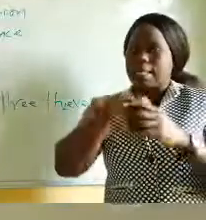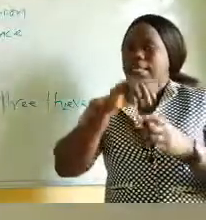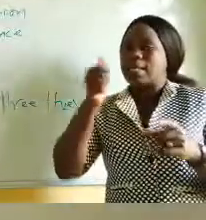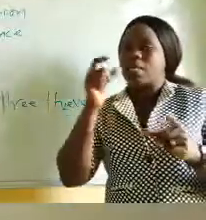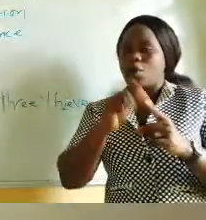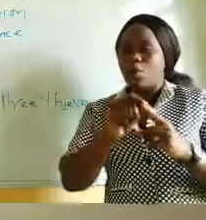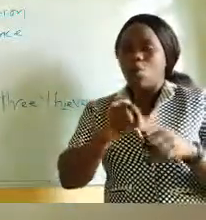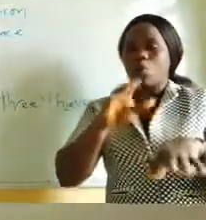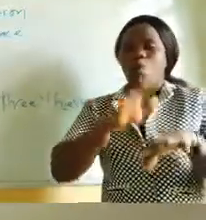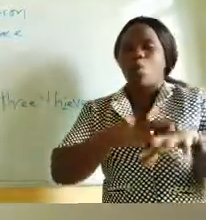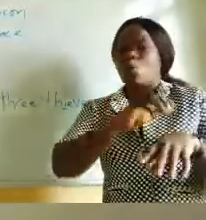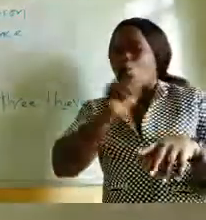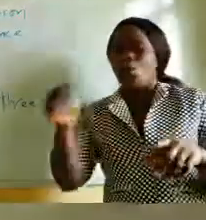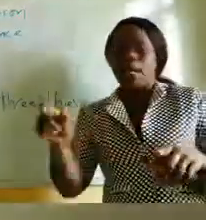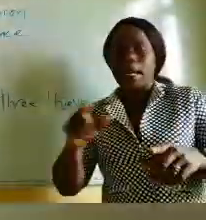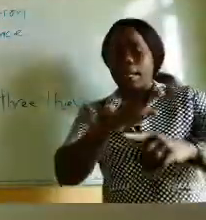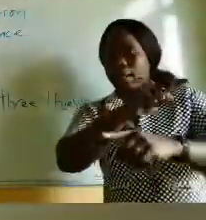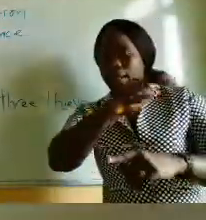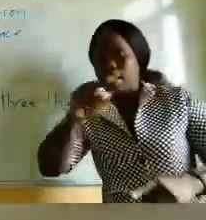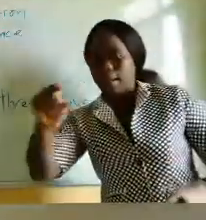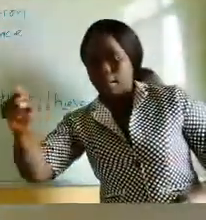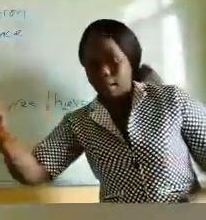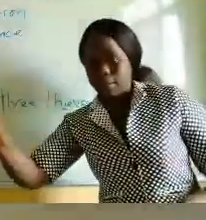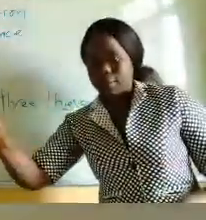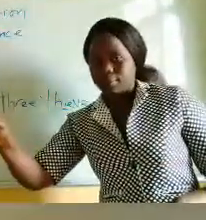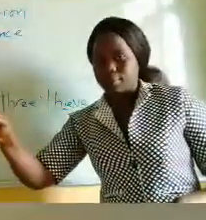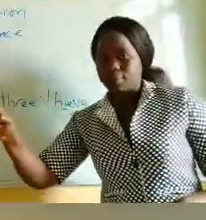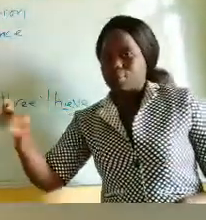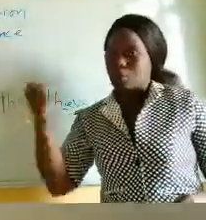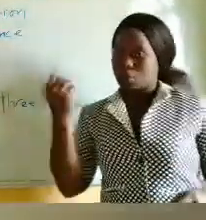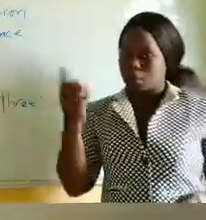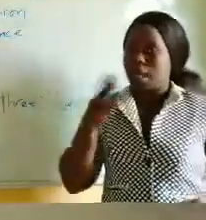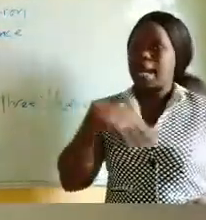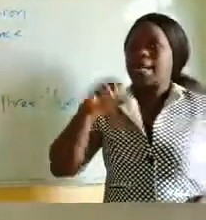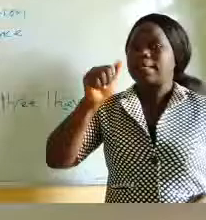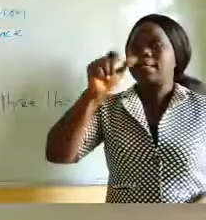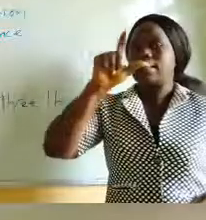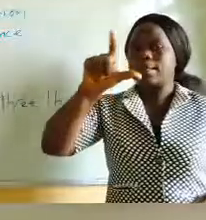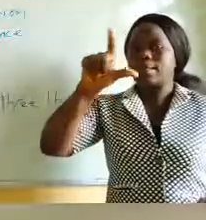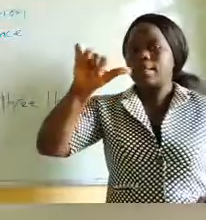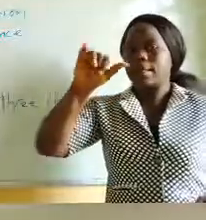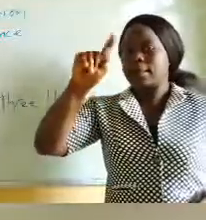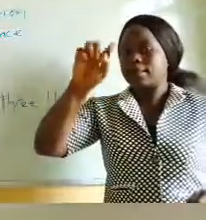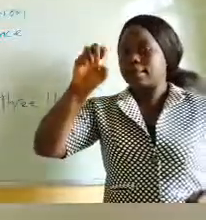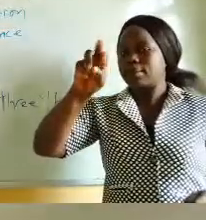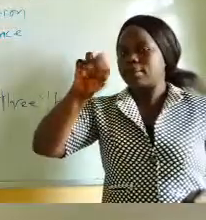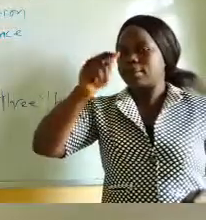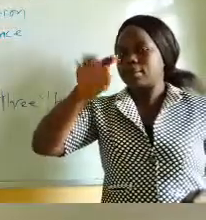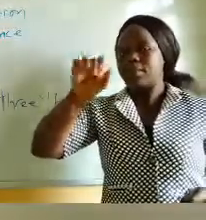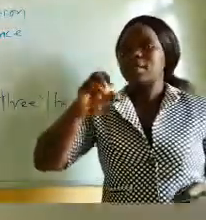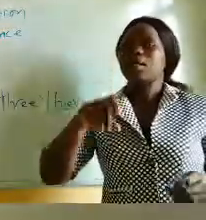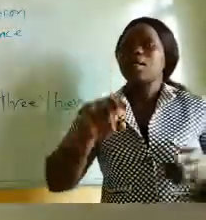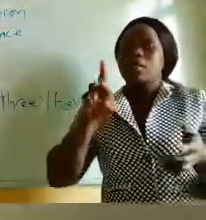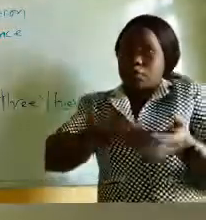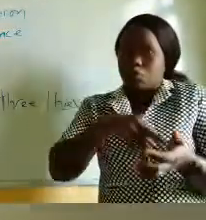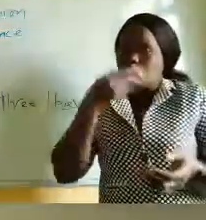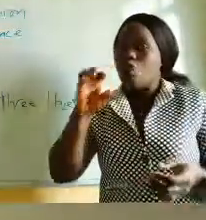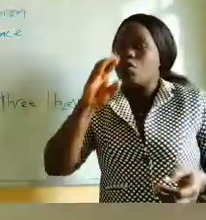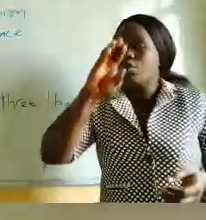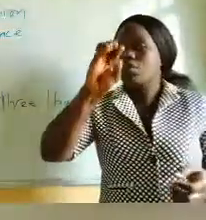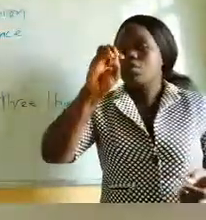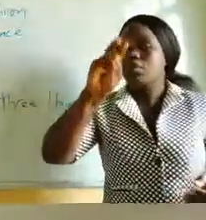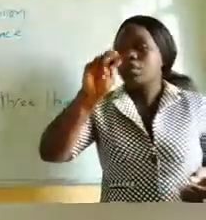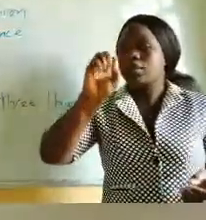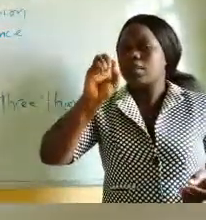line, in words on a line. Assonance, repetition of vowel sounds in words on